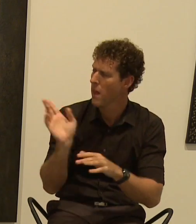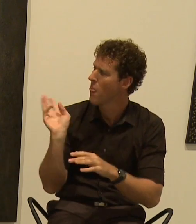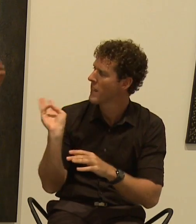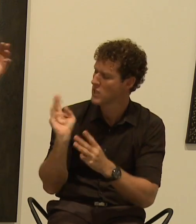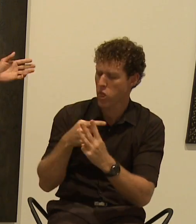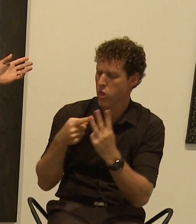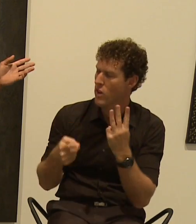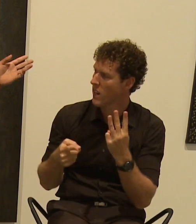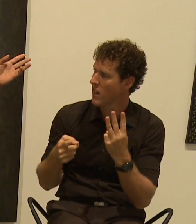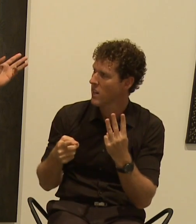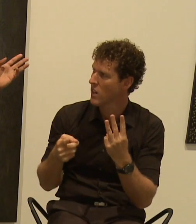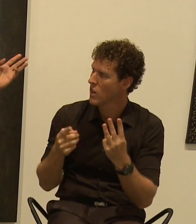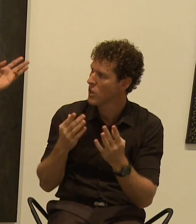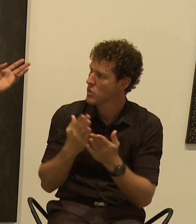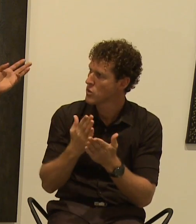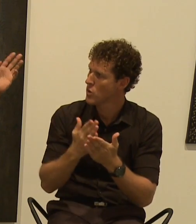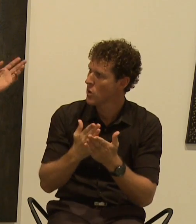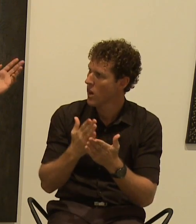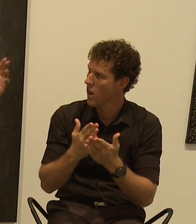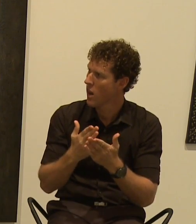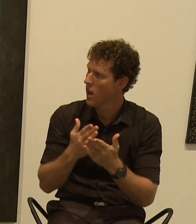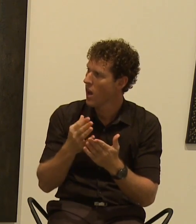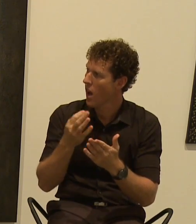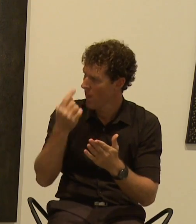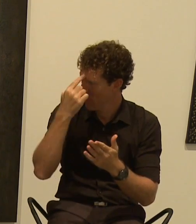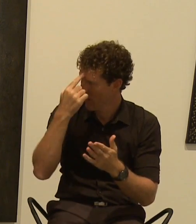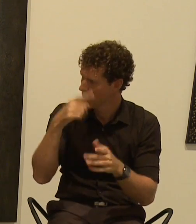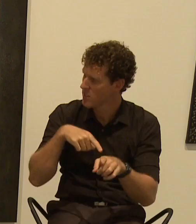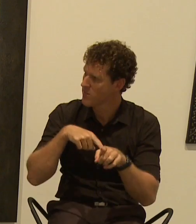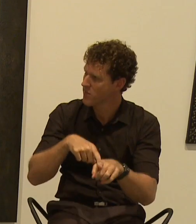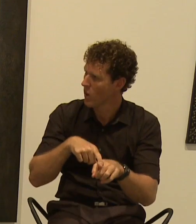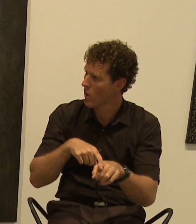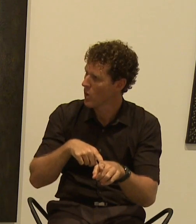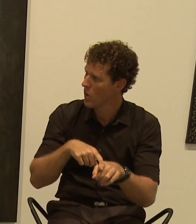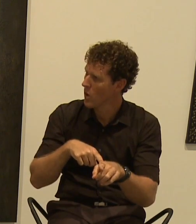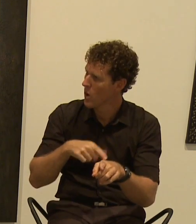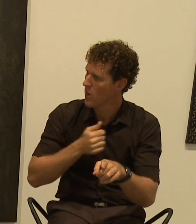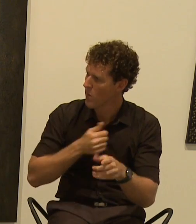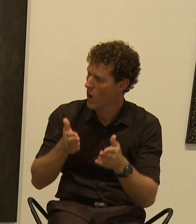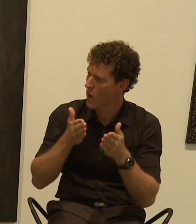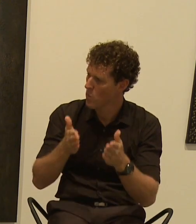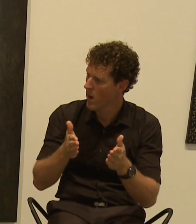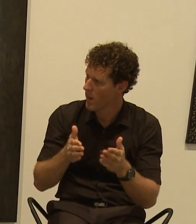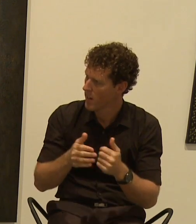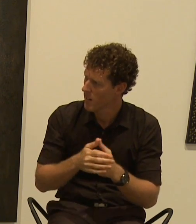These ones were. This image was from a photograph, a black and white photograph. So that was the reasoning there.